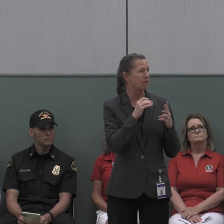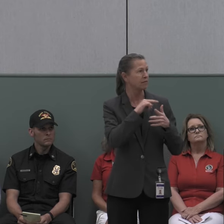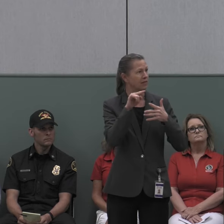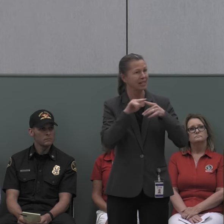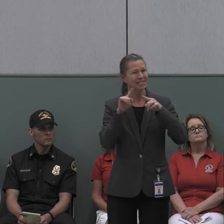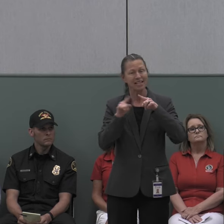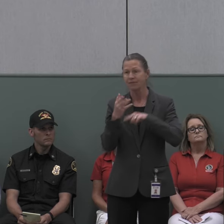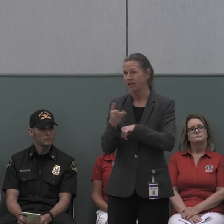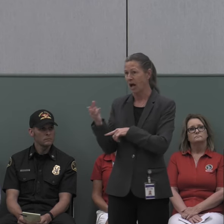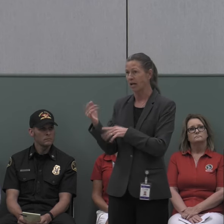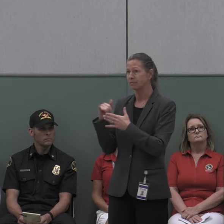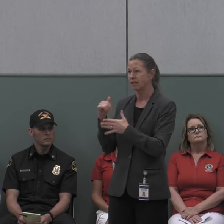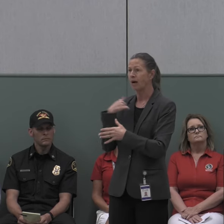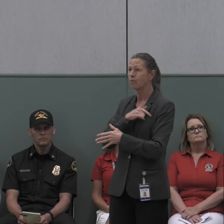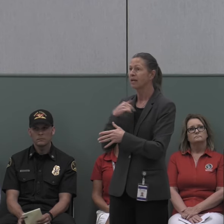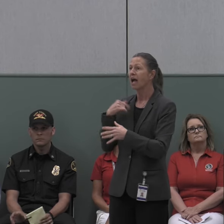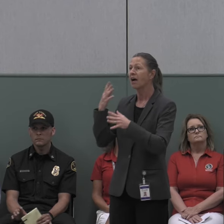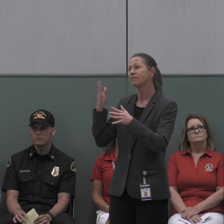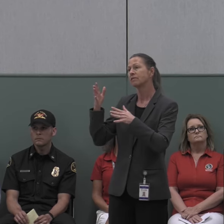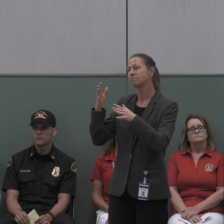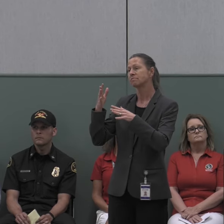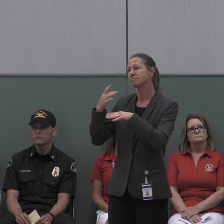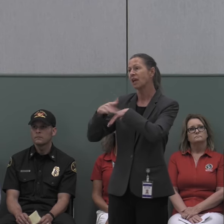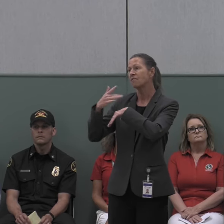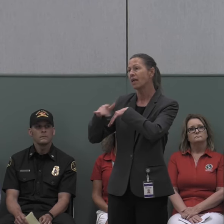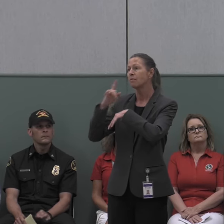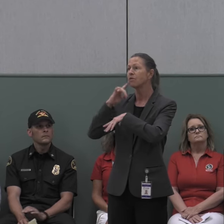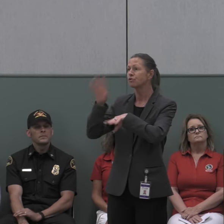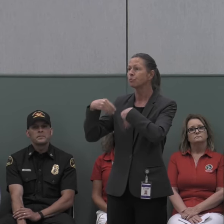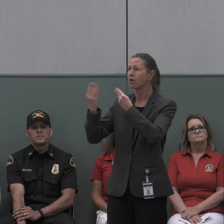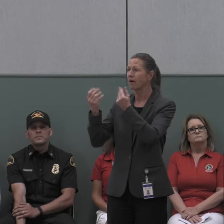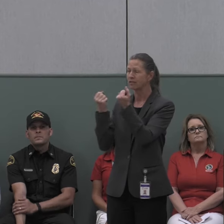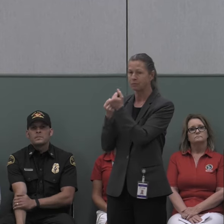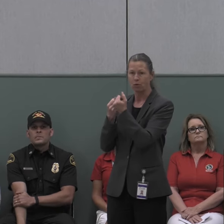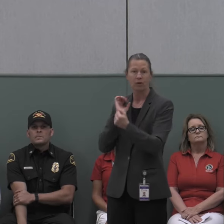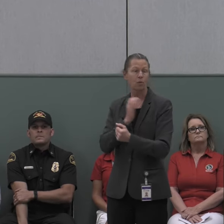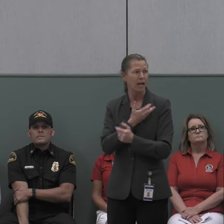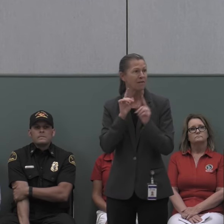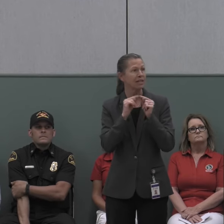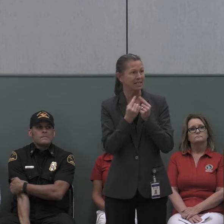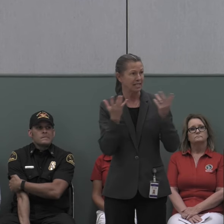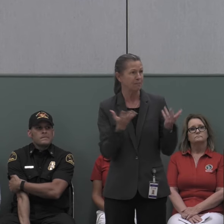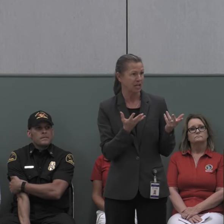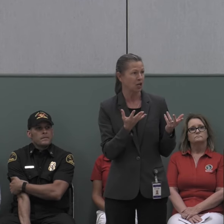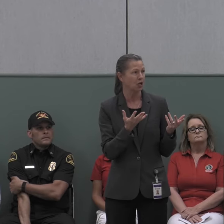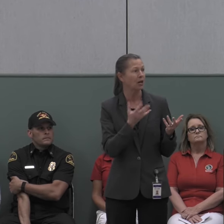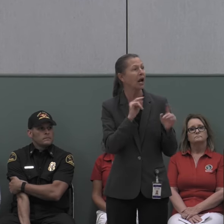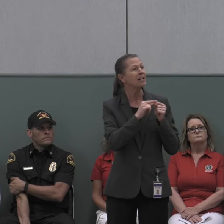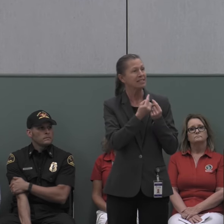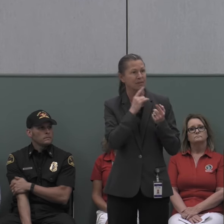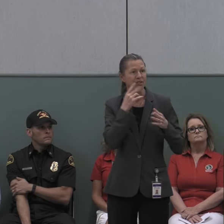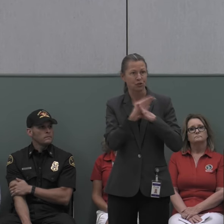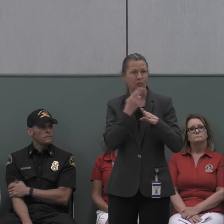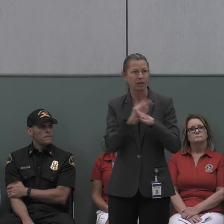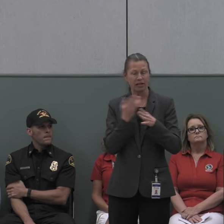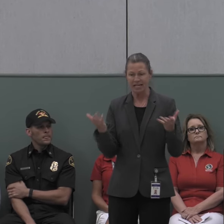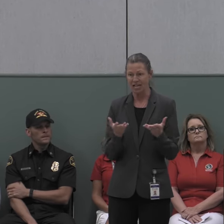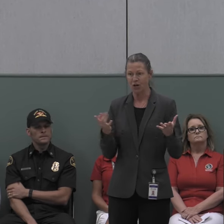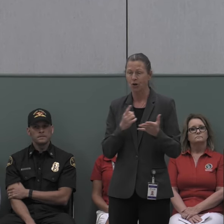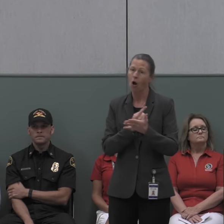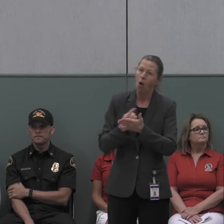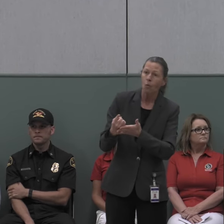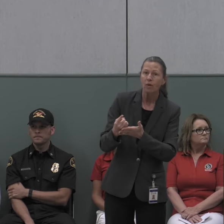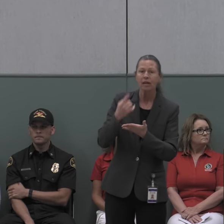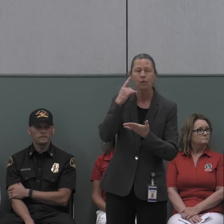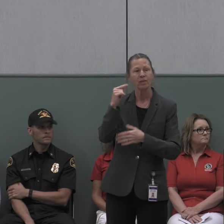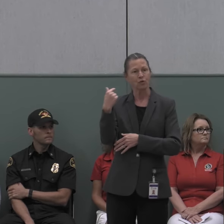have available to provide support. We have a team here. We will have a team throughout the week wearing green shirts. We are here to provide mental health support